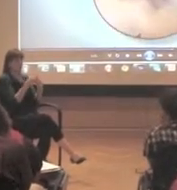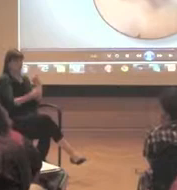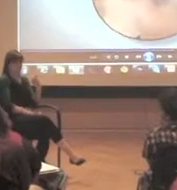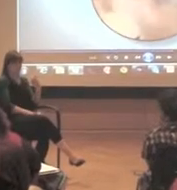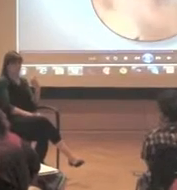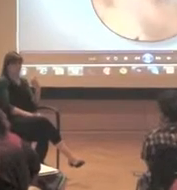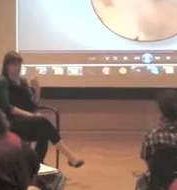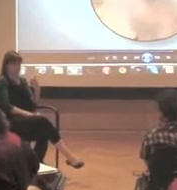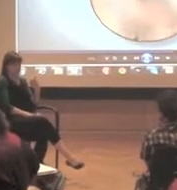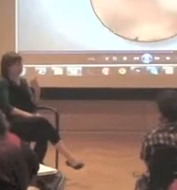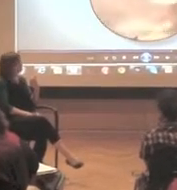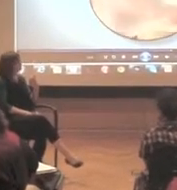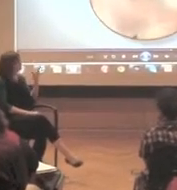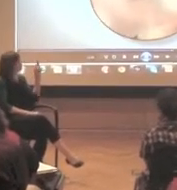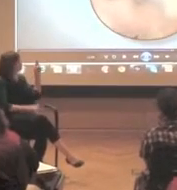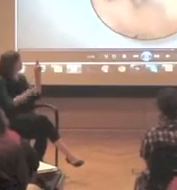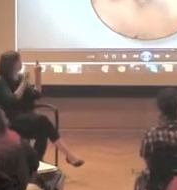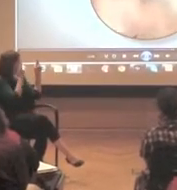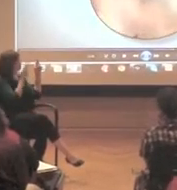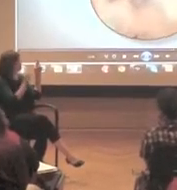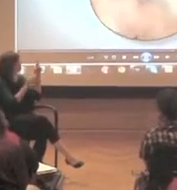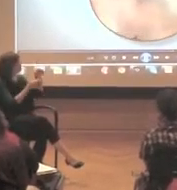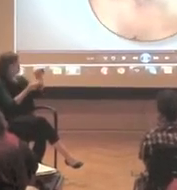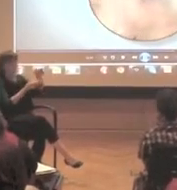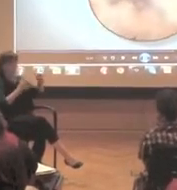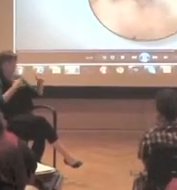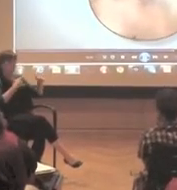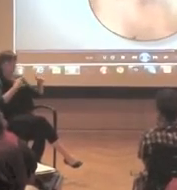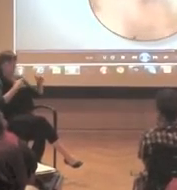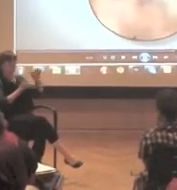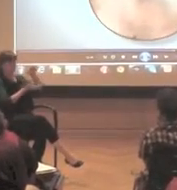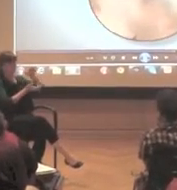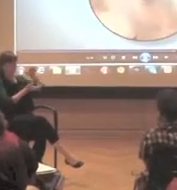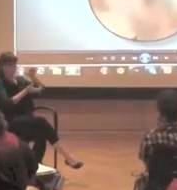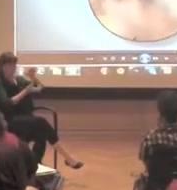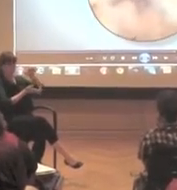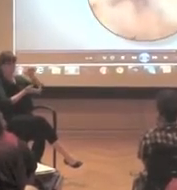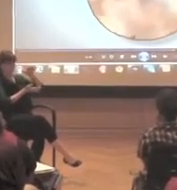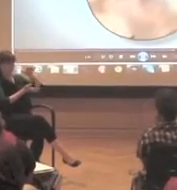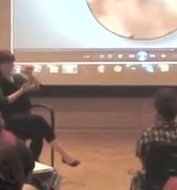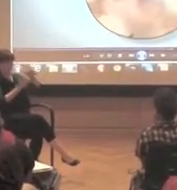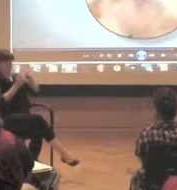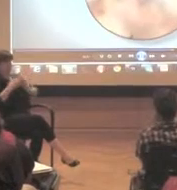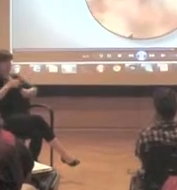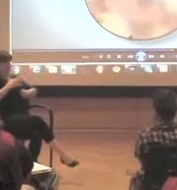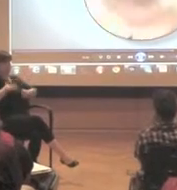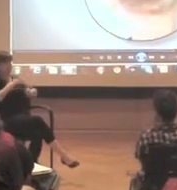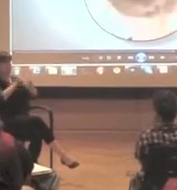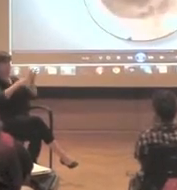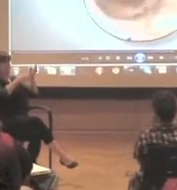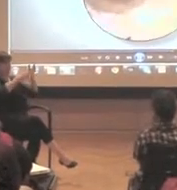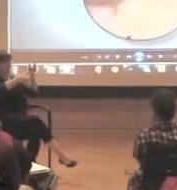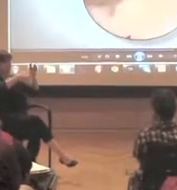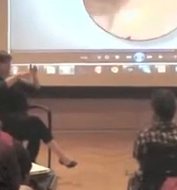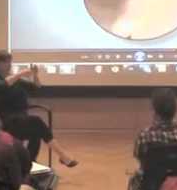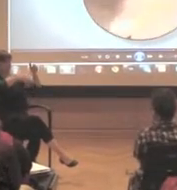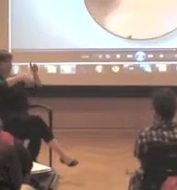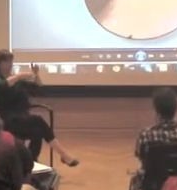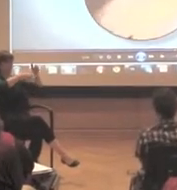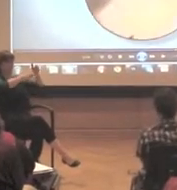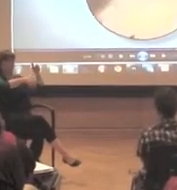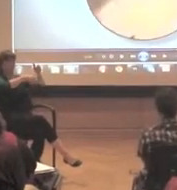Okay? So you're seeing the floor beat with every heart rate and with every breath, and that's flow. That's the